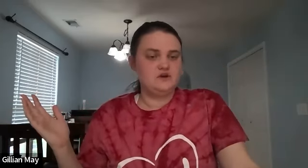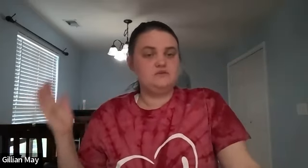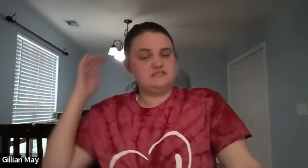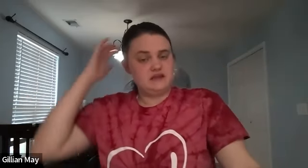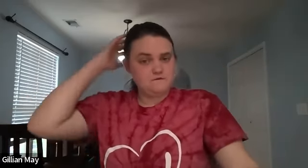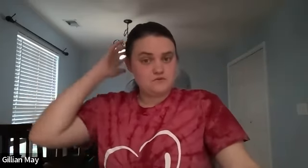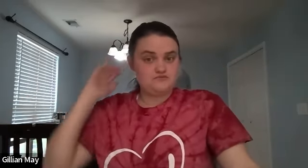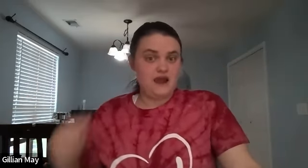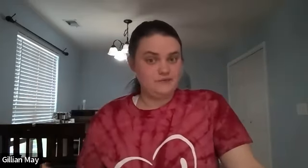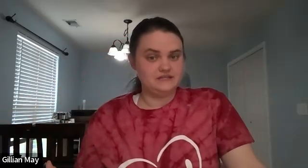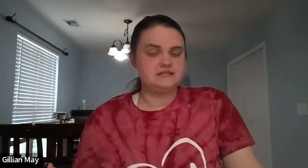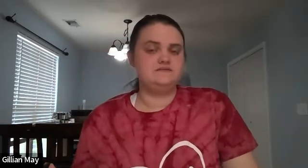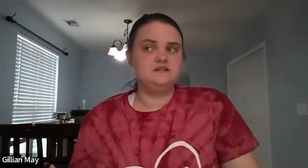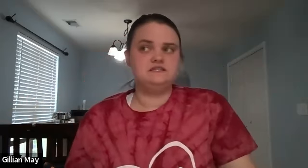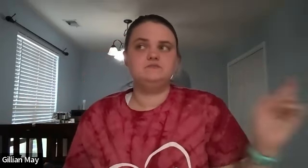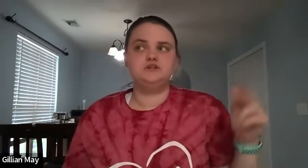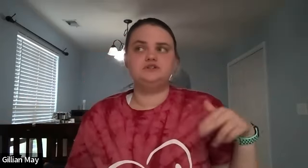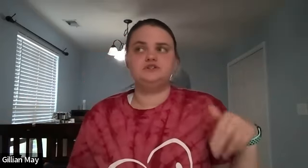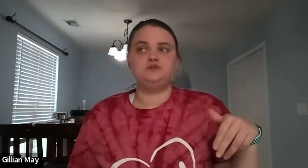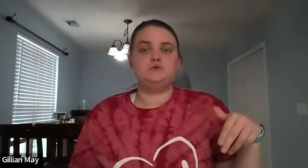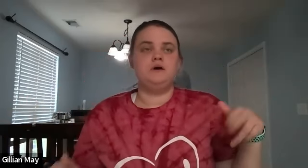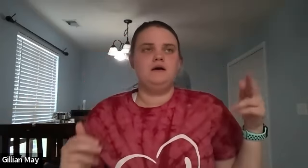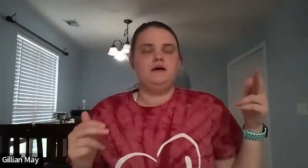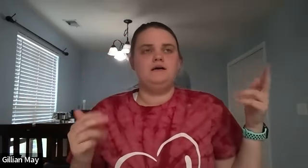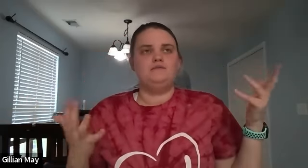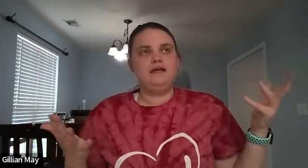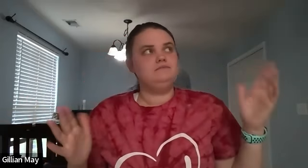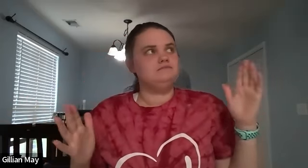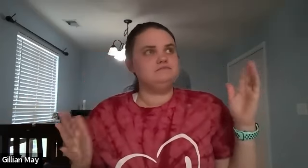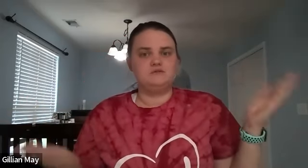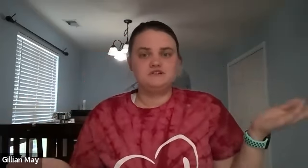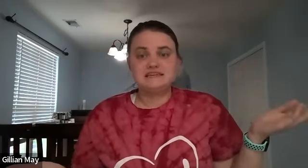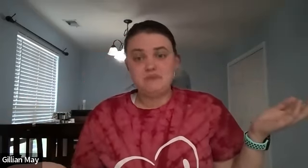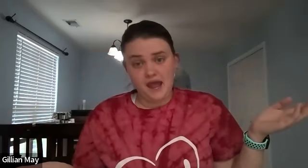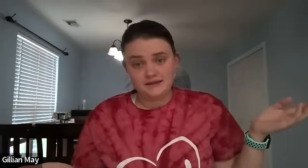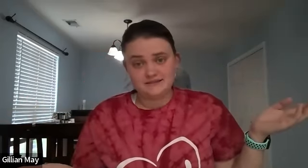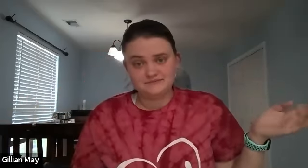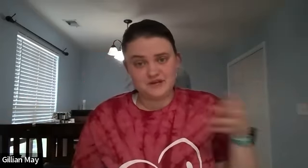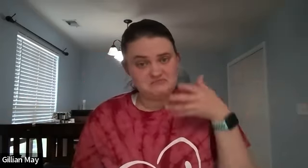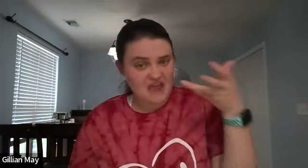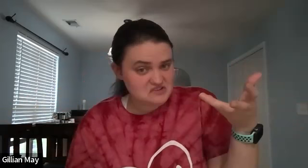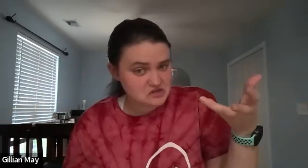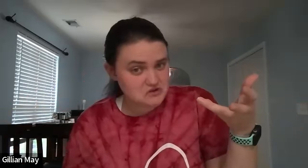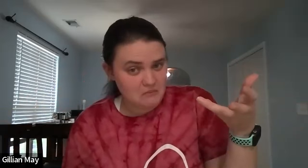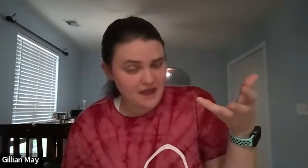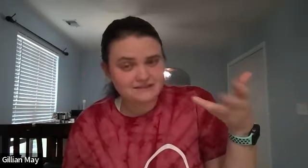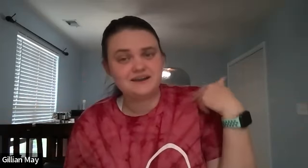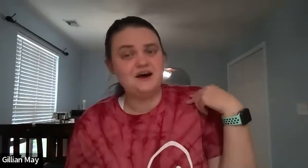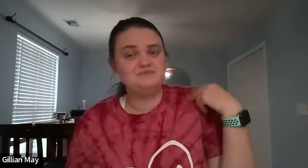So the sign for rabbit is very similar to, well, I was going to say bat, but haven't shown y'all bat. So